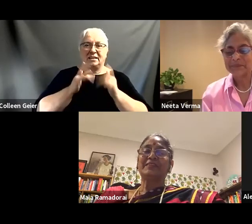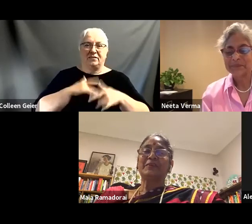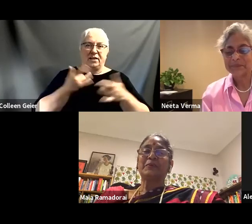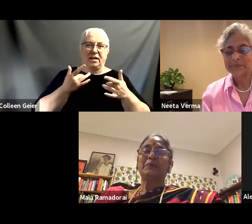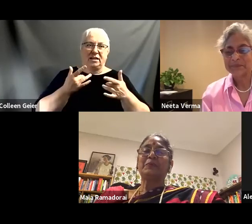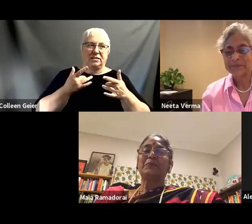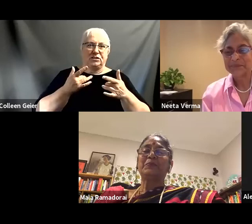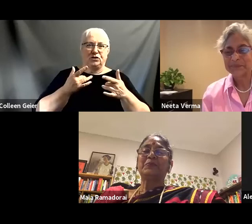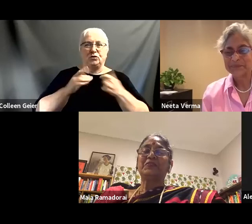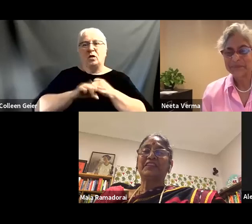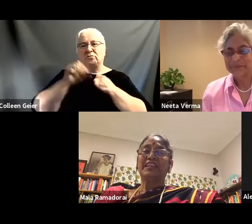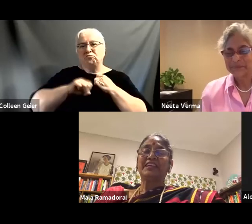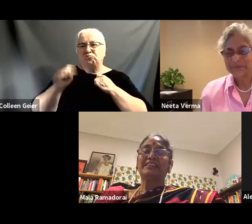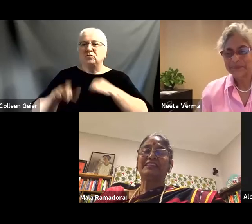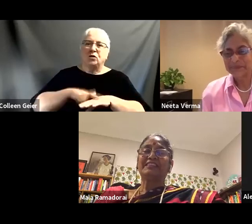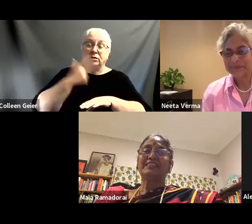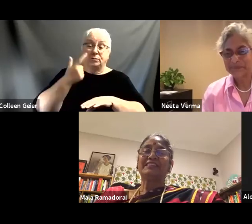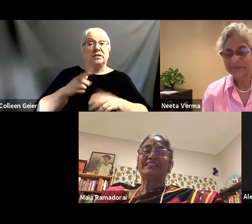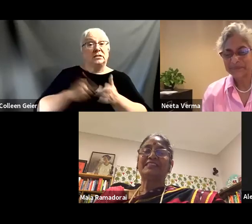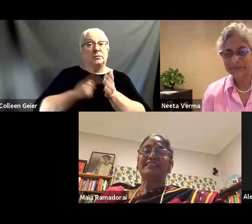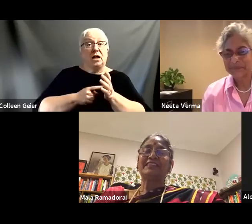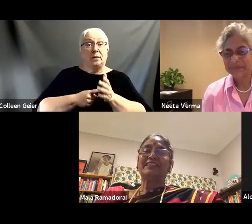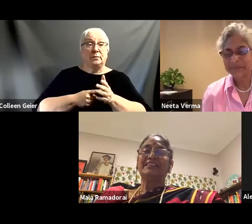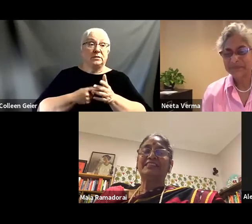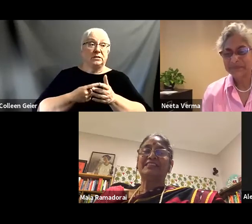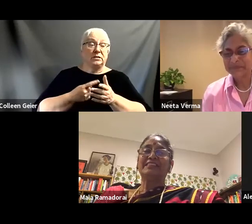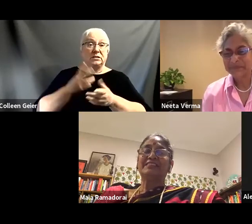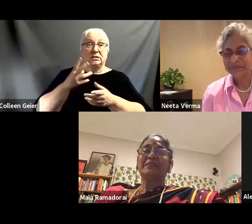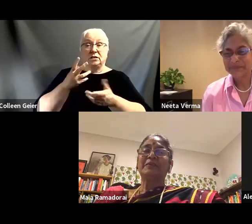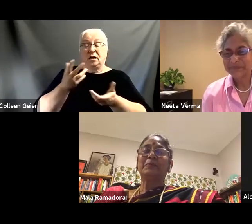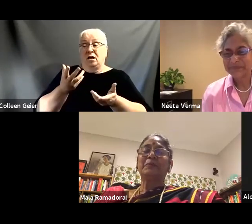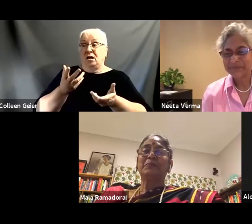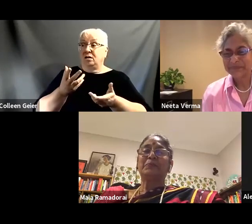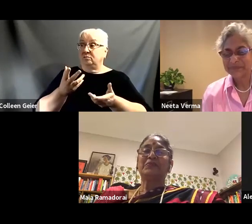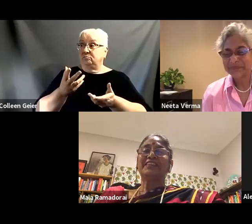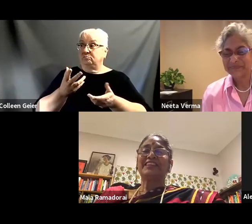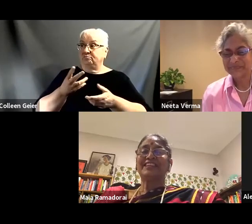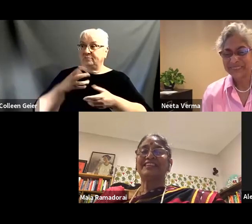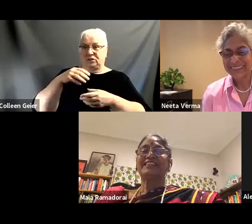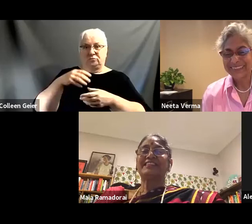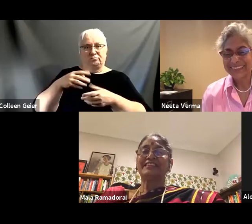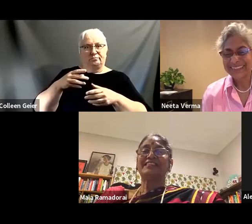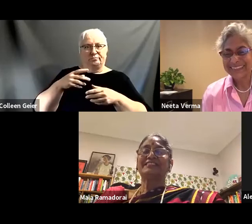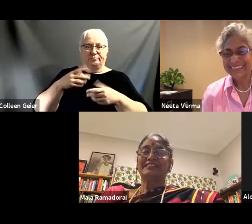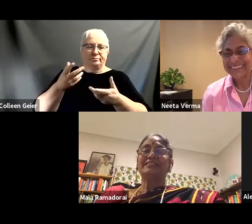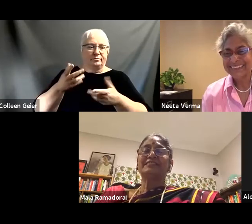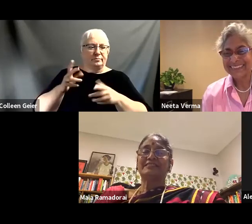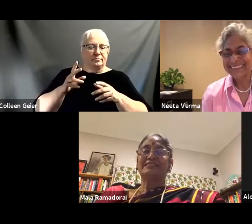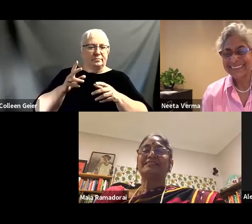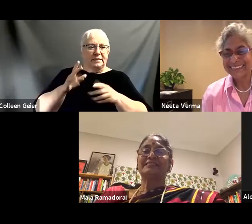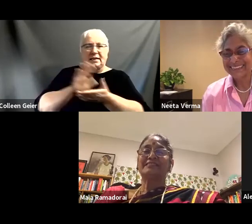over time compared to in-person events where I could look around the room and think, oh, people are still interested. Let's go on for another half an hour.